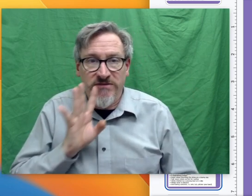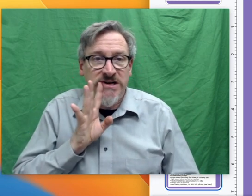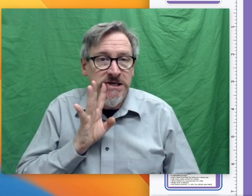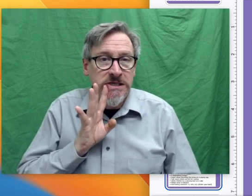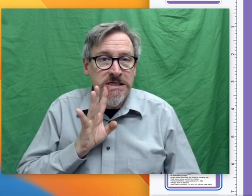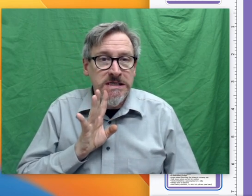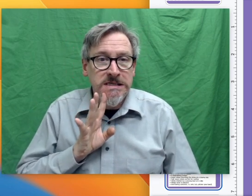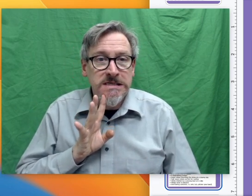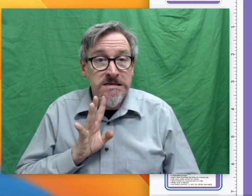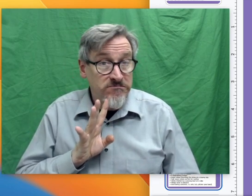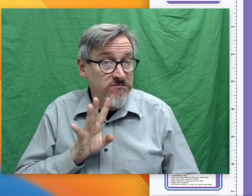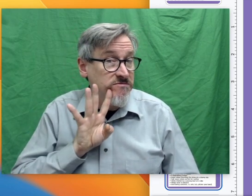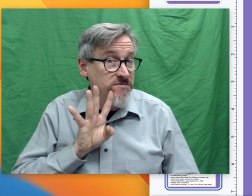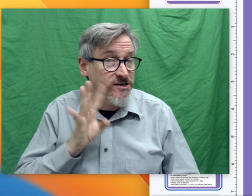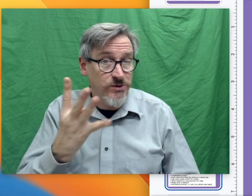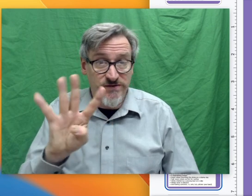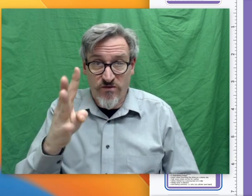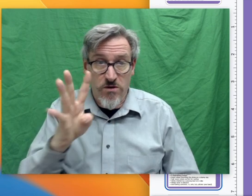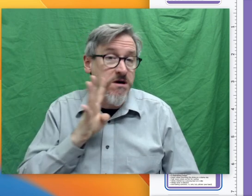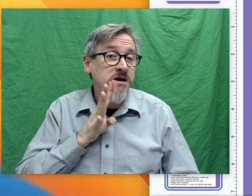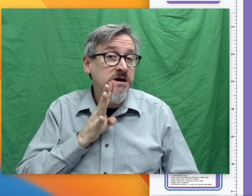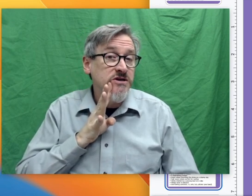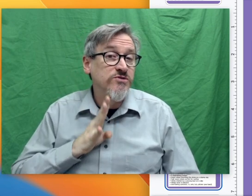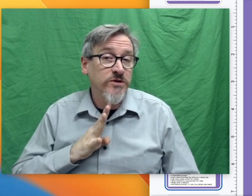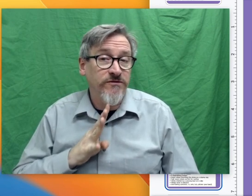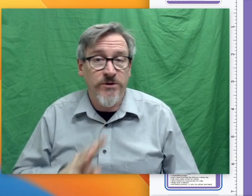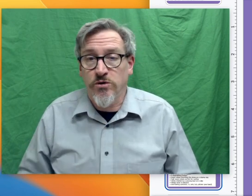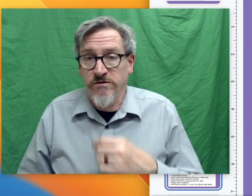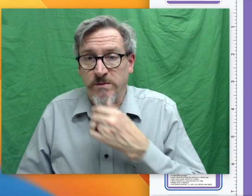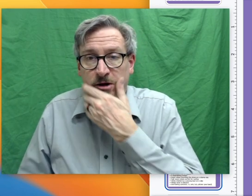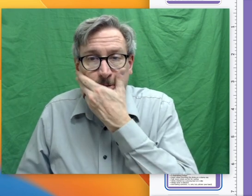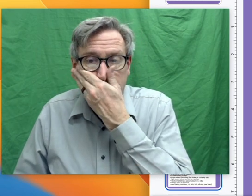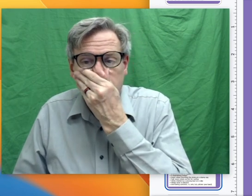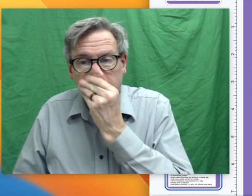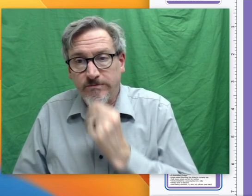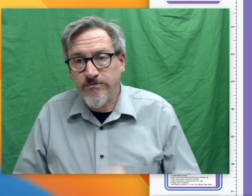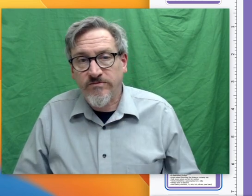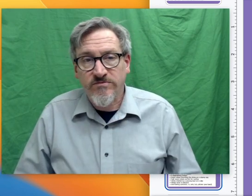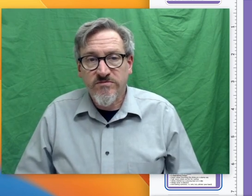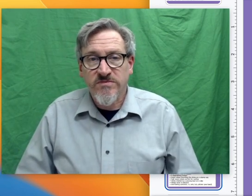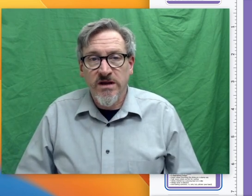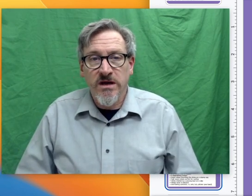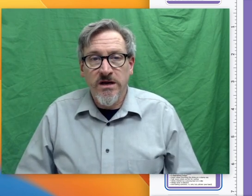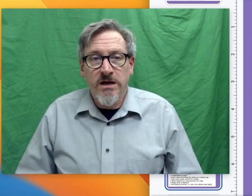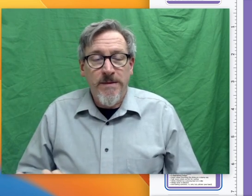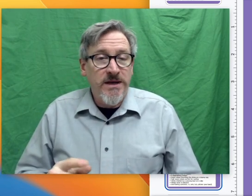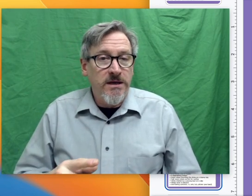of. Right? So it's a 4, drooling from the corner of the mouth.